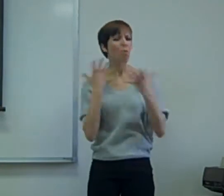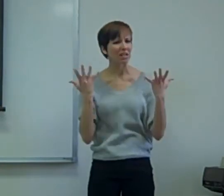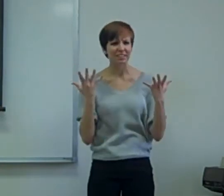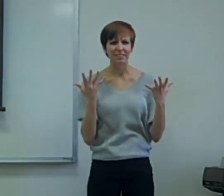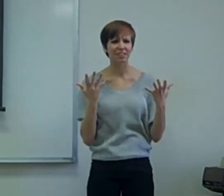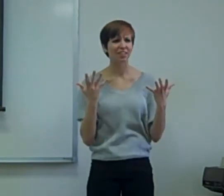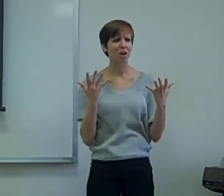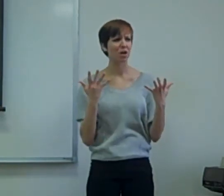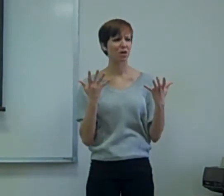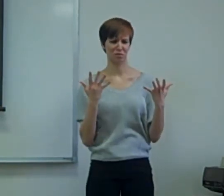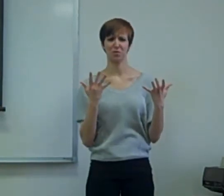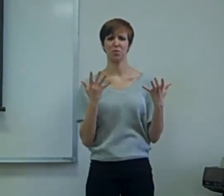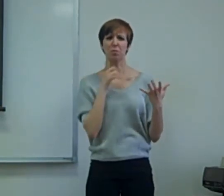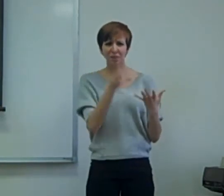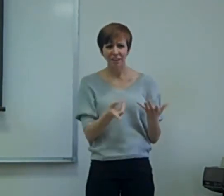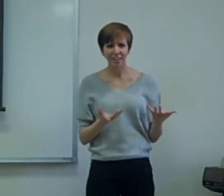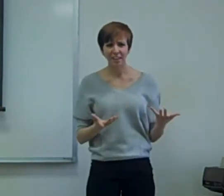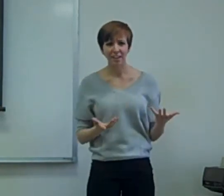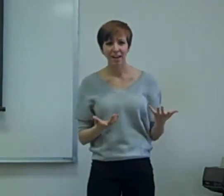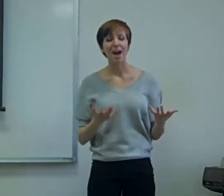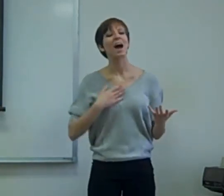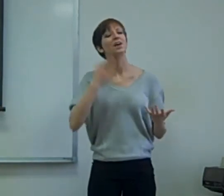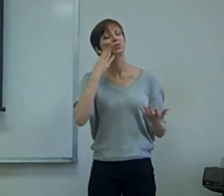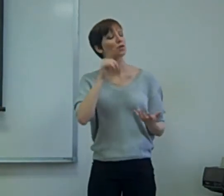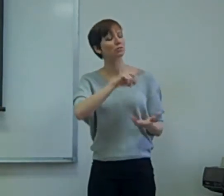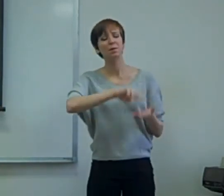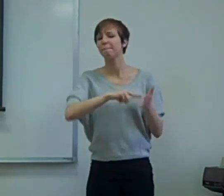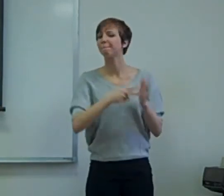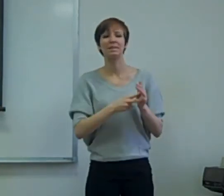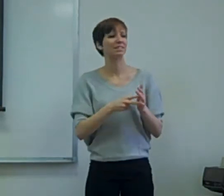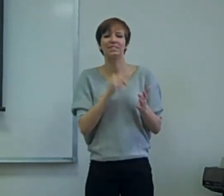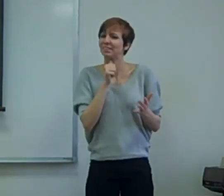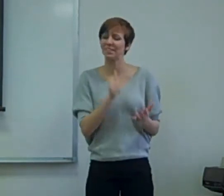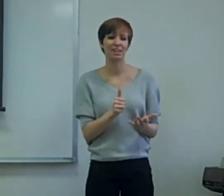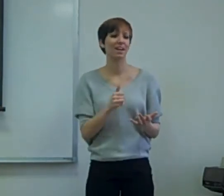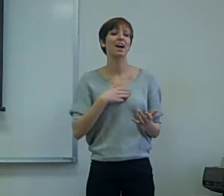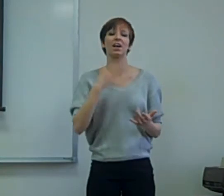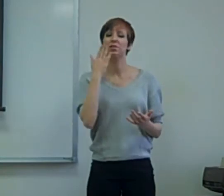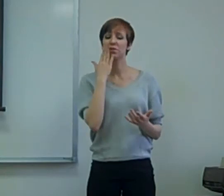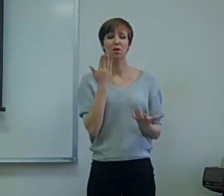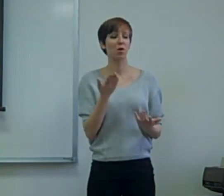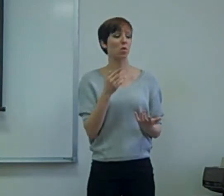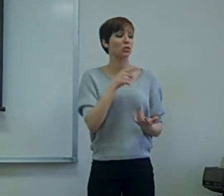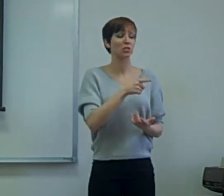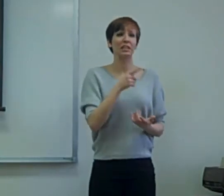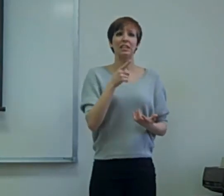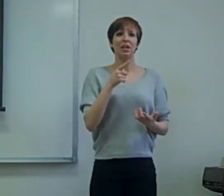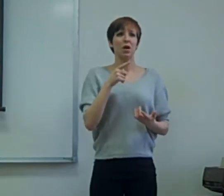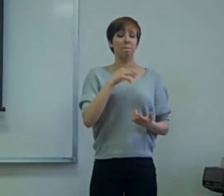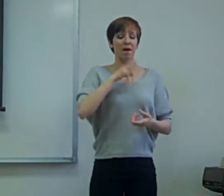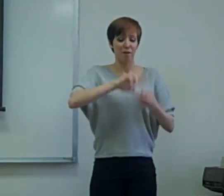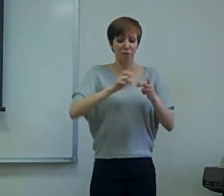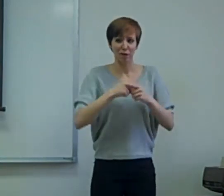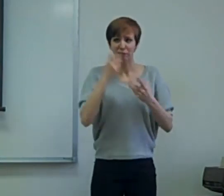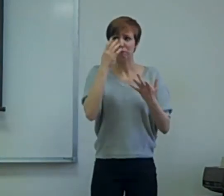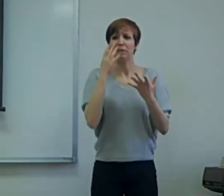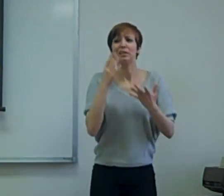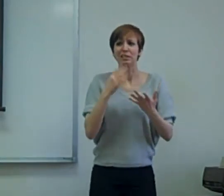what? But I knew she didn't mean it. I knew that she couldn't think of anything else to say. So she was trying to go